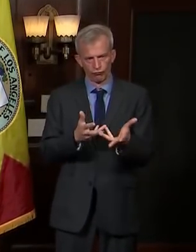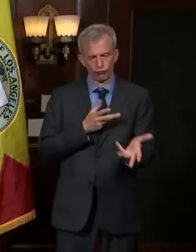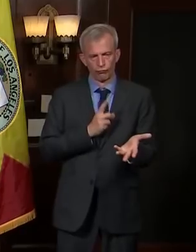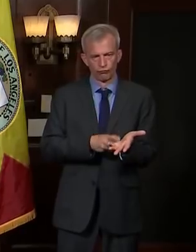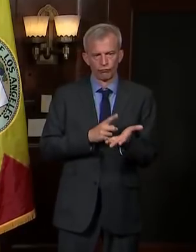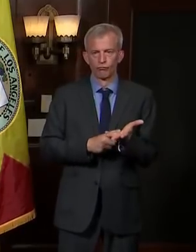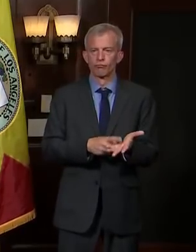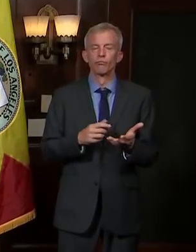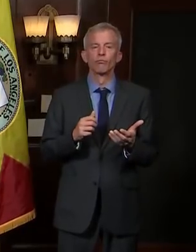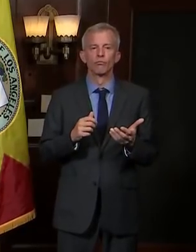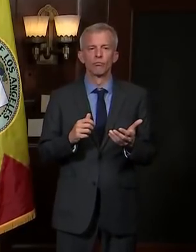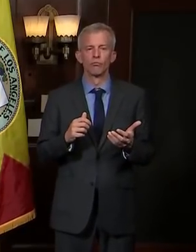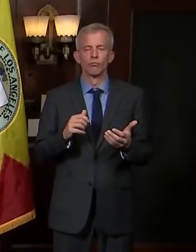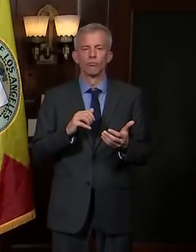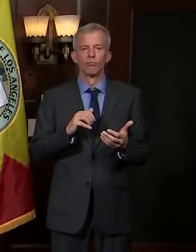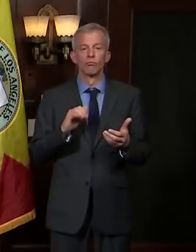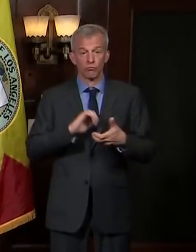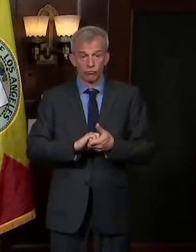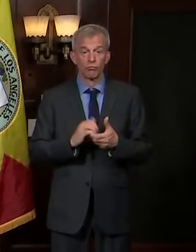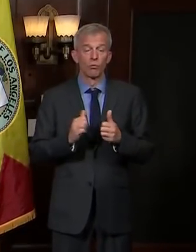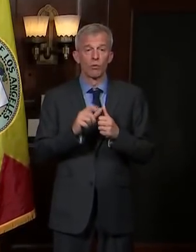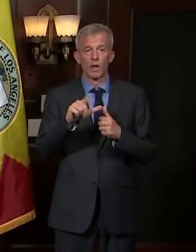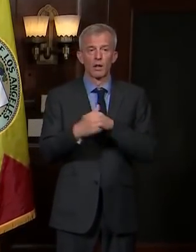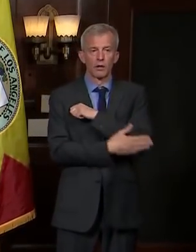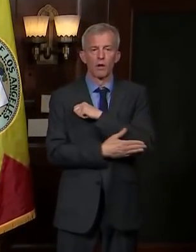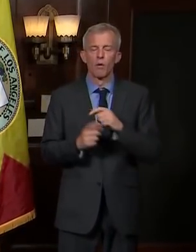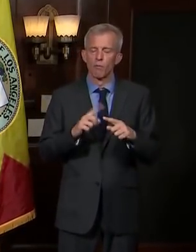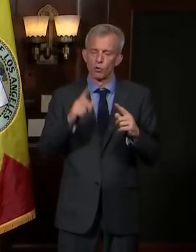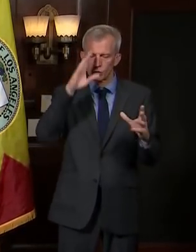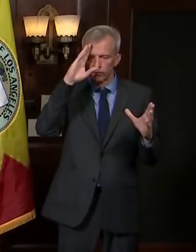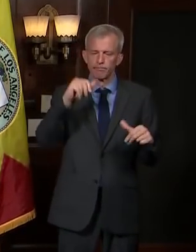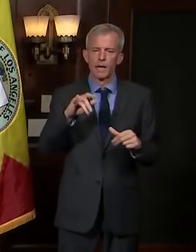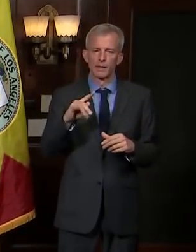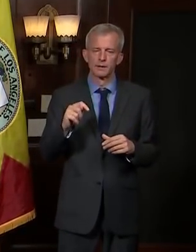Los Angeles County, but we can expect it to go into May for sure.